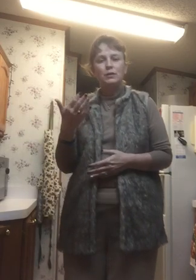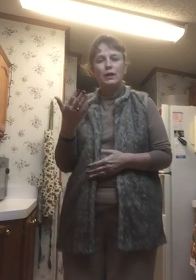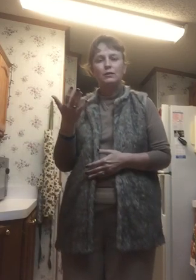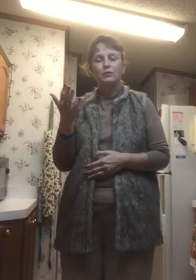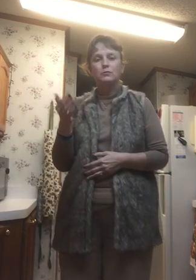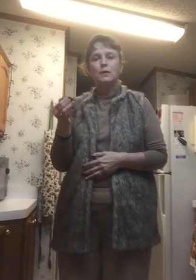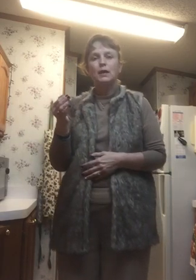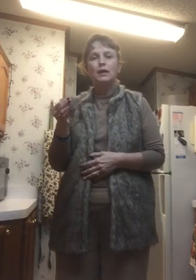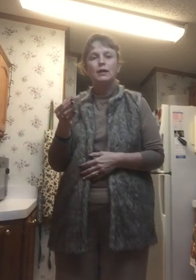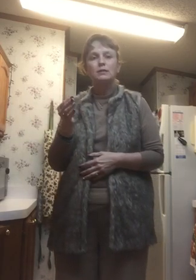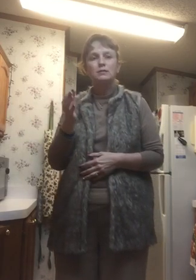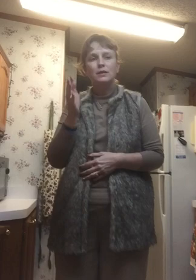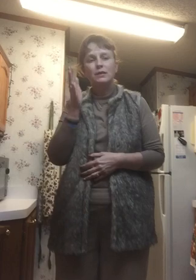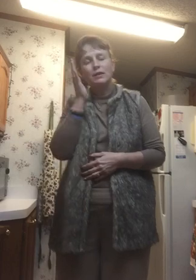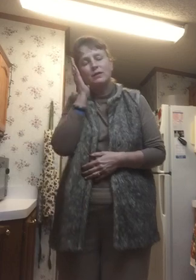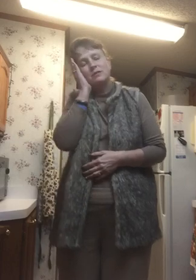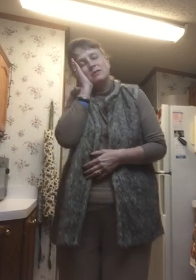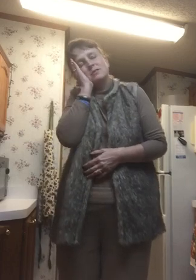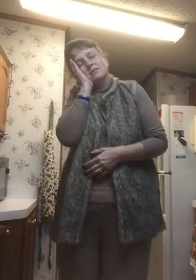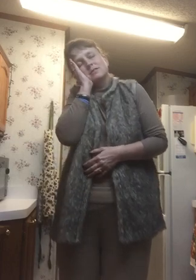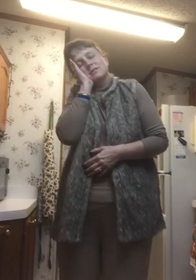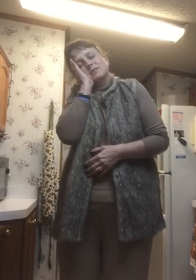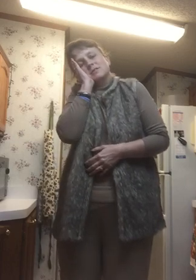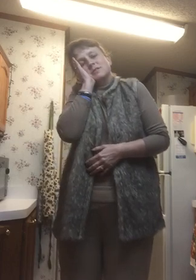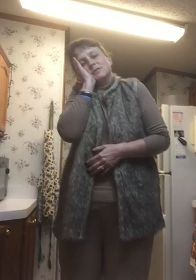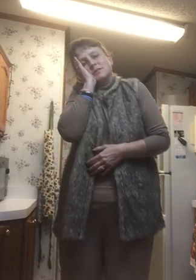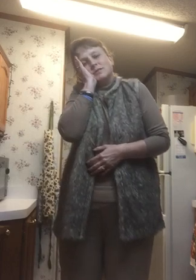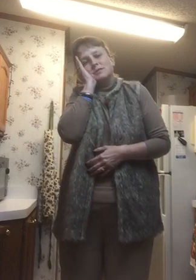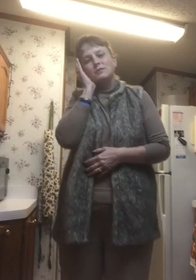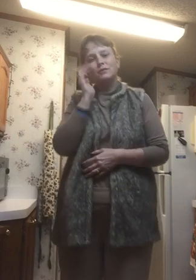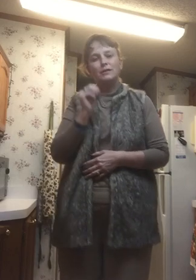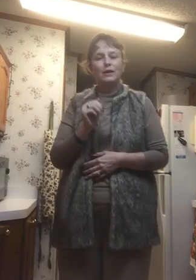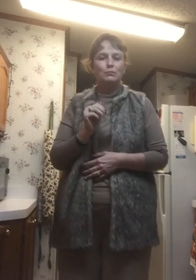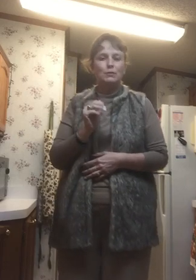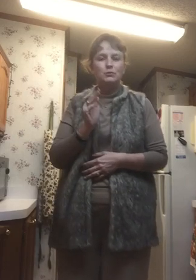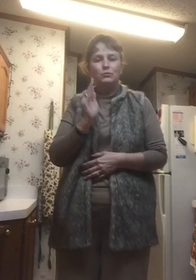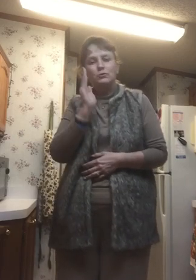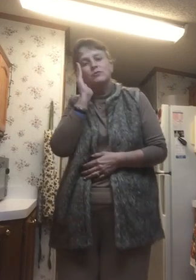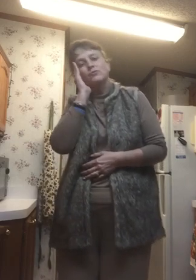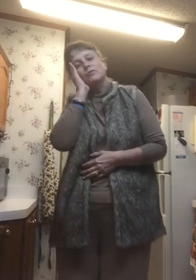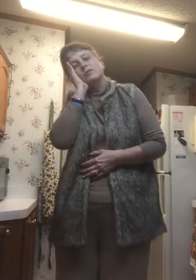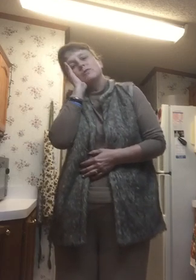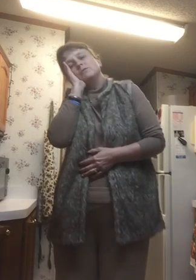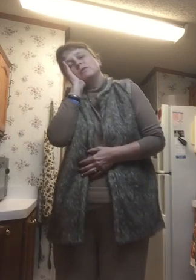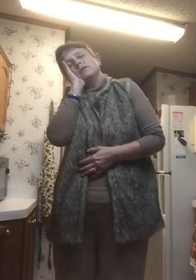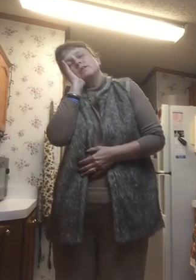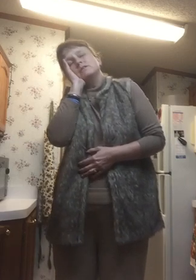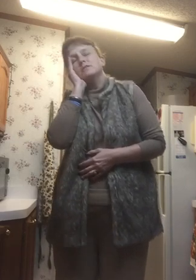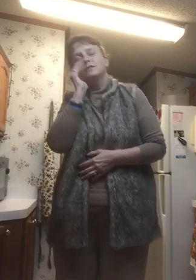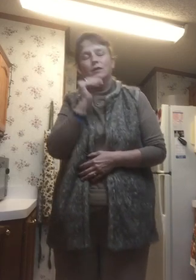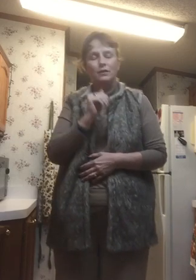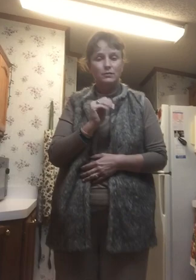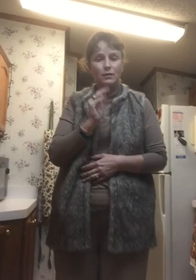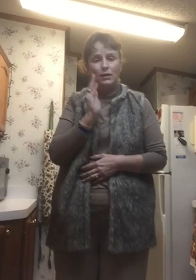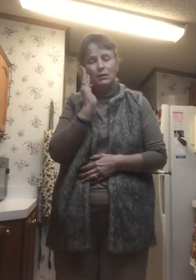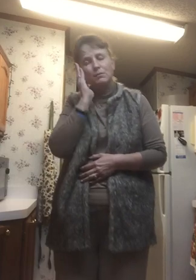I close my eyes and kind of just do like that with my shoulders when I'm doing like this. The